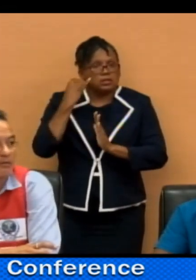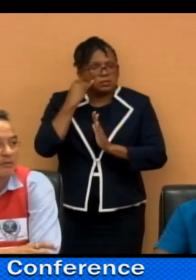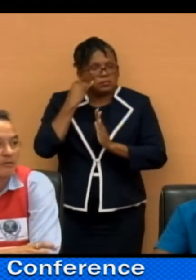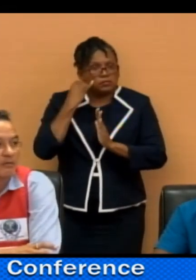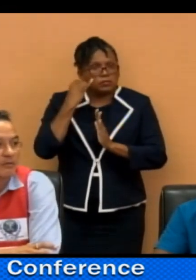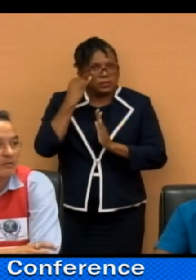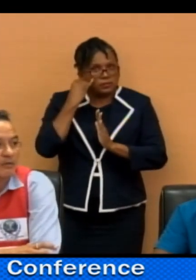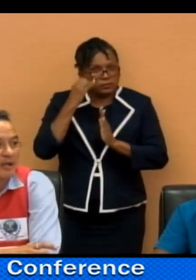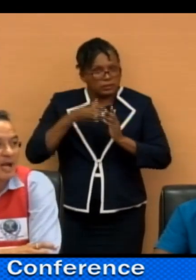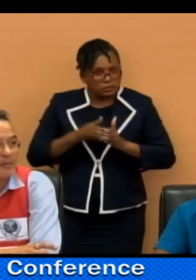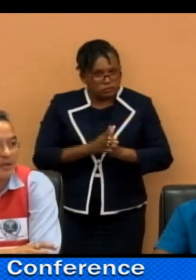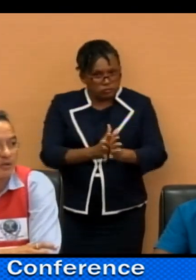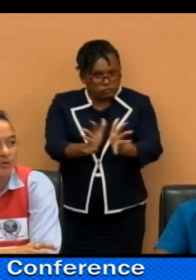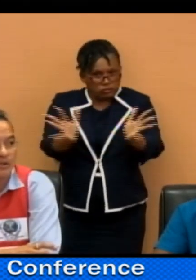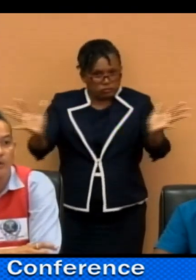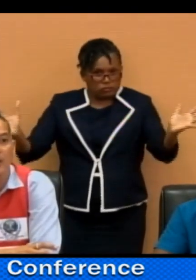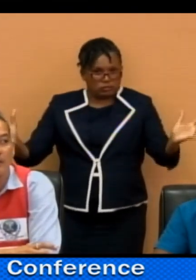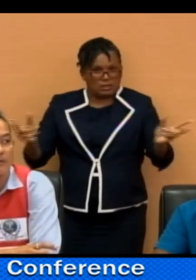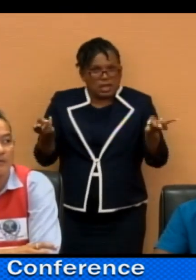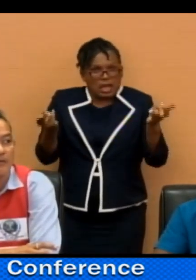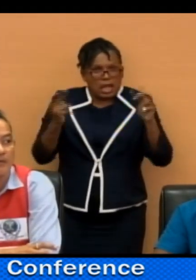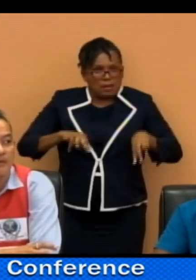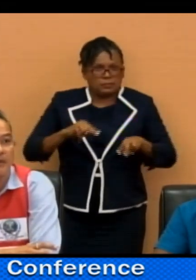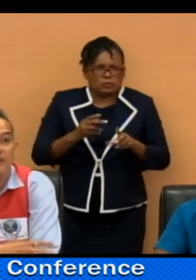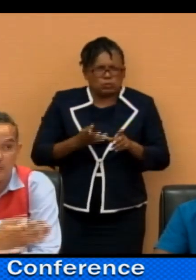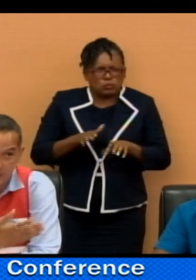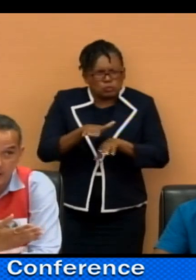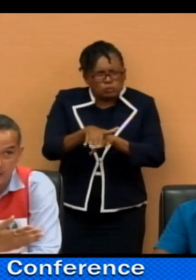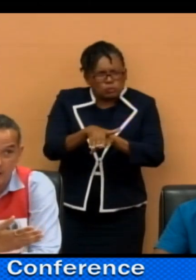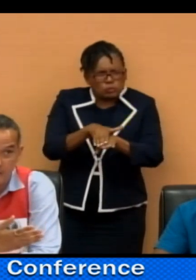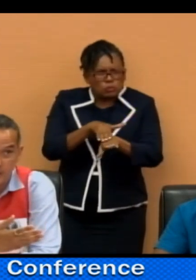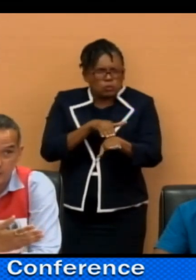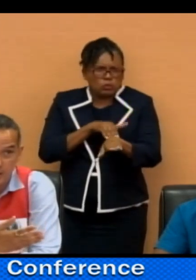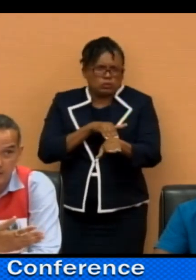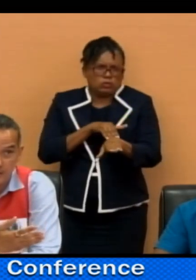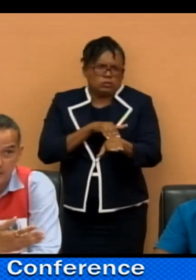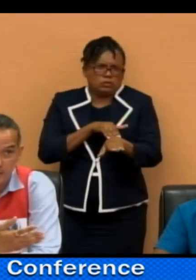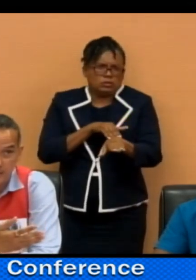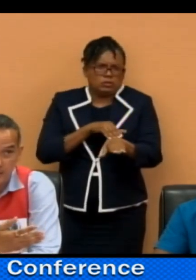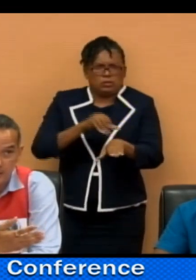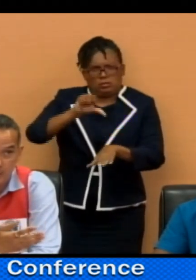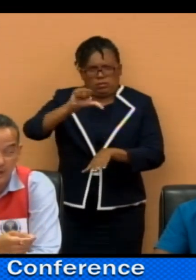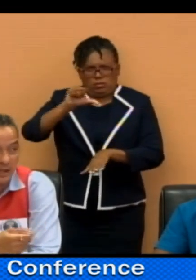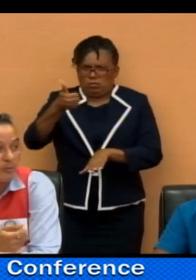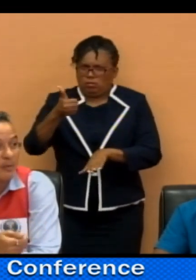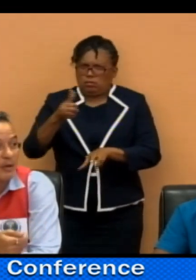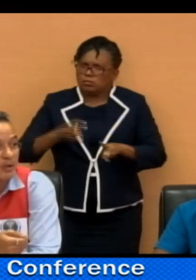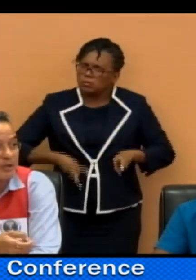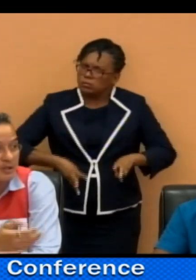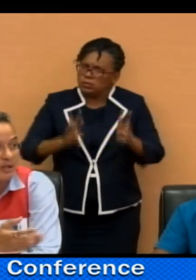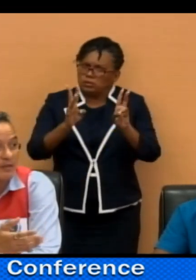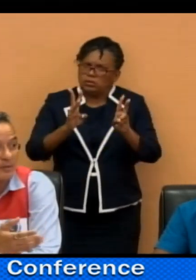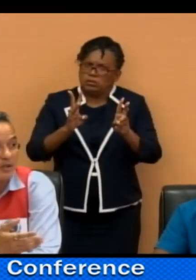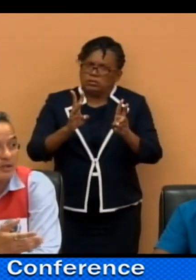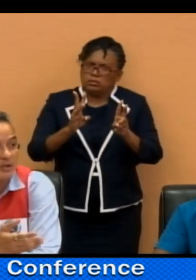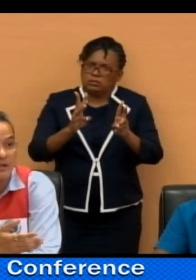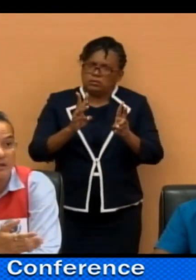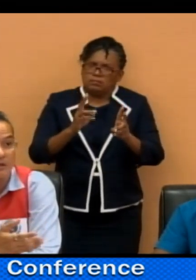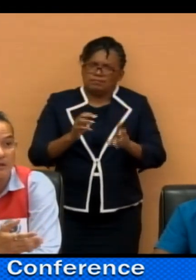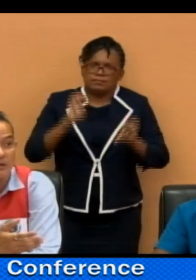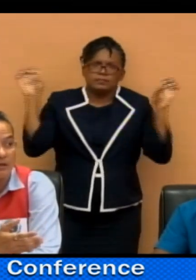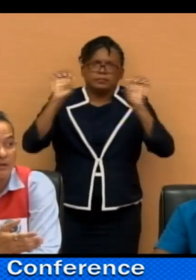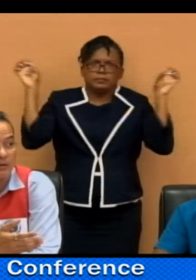general happening too slowly, then there is another obvious trigger that we can implement, which is a state of